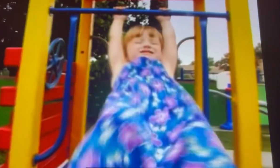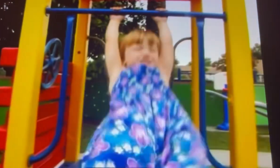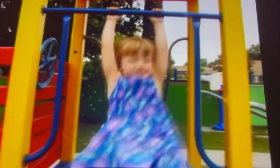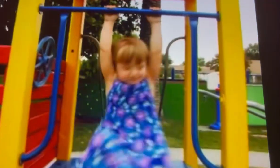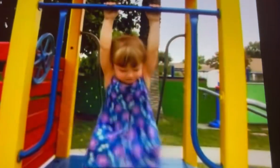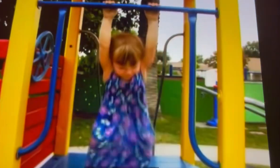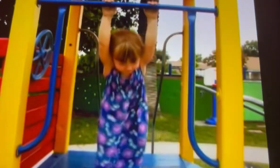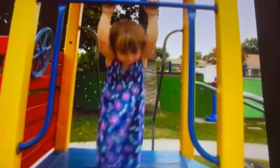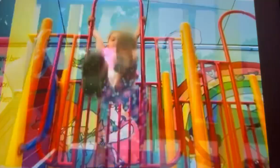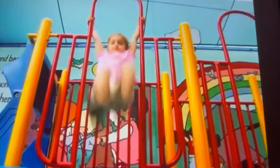swing.